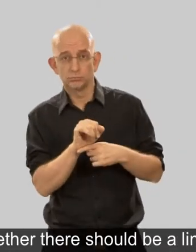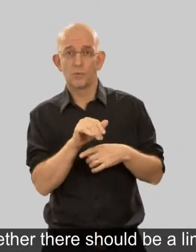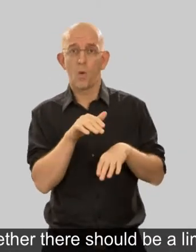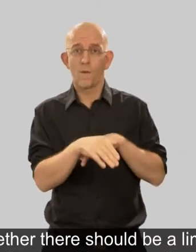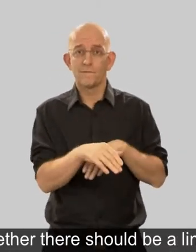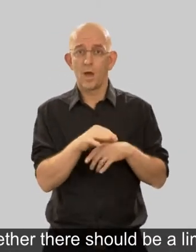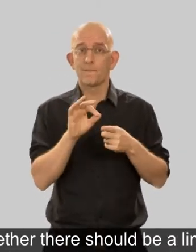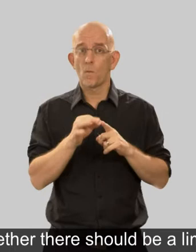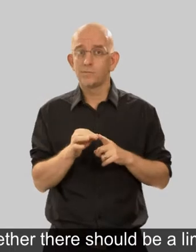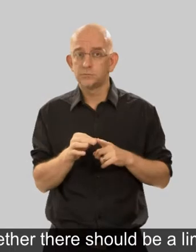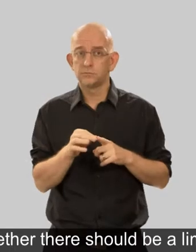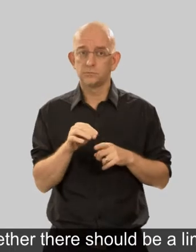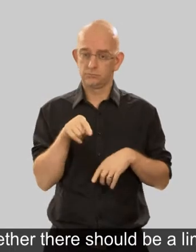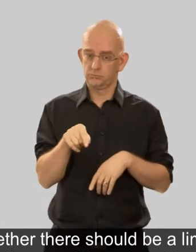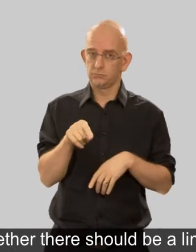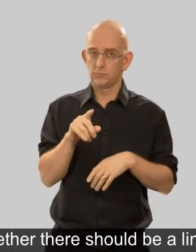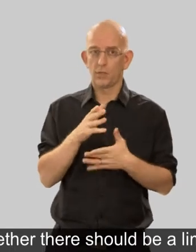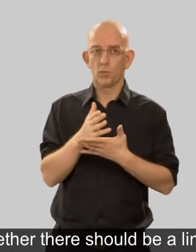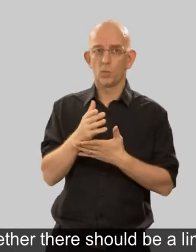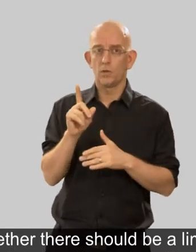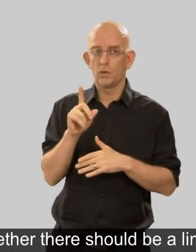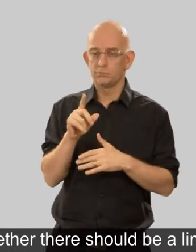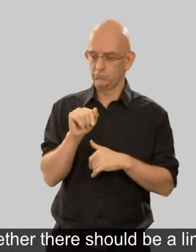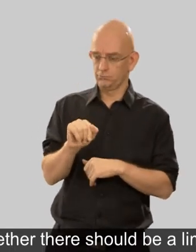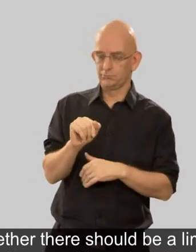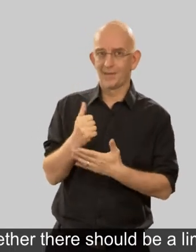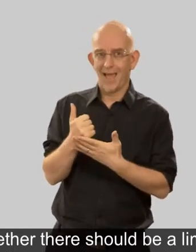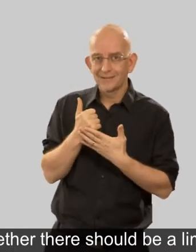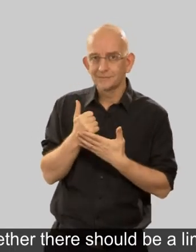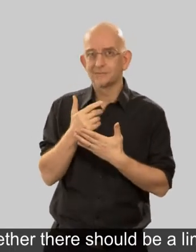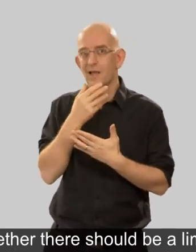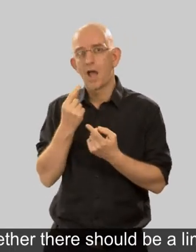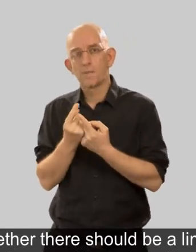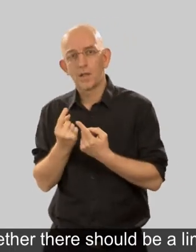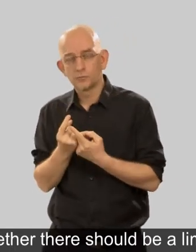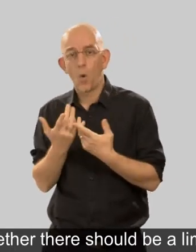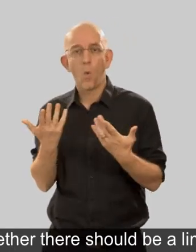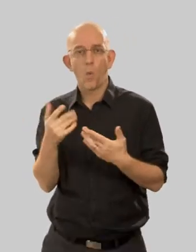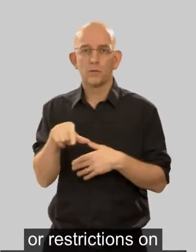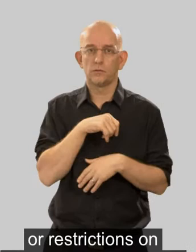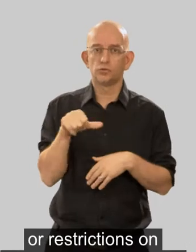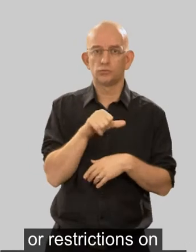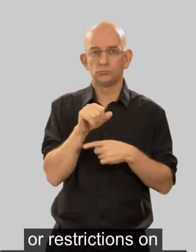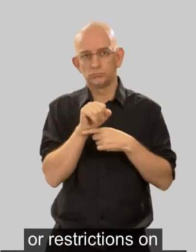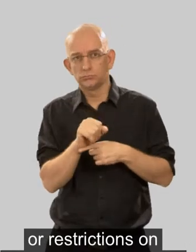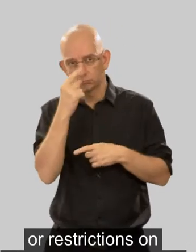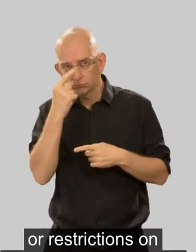whether there should be a limit on points for aids and appliances or restrictions on where they are